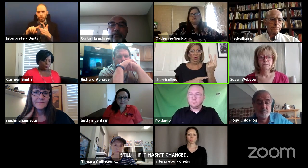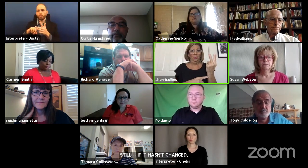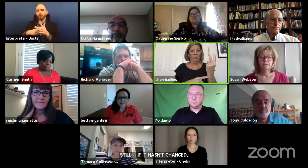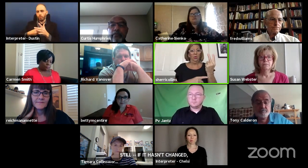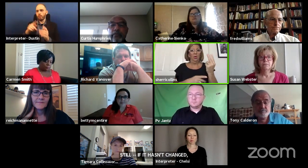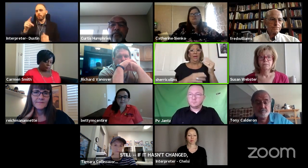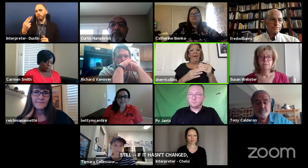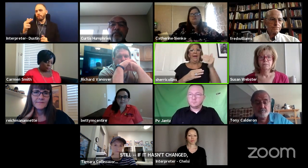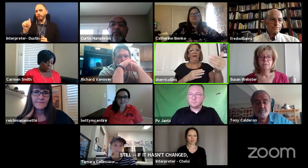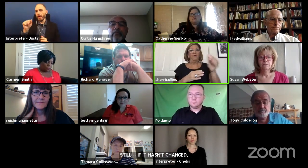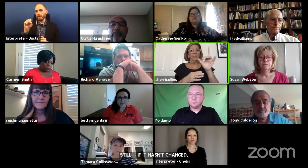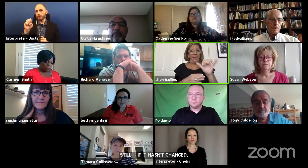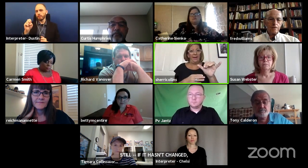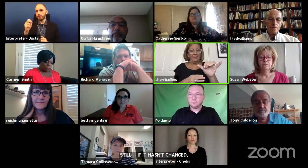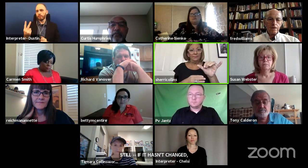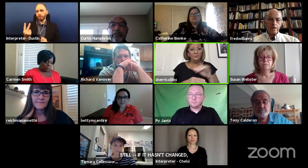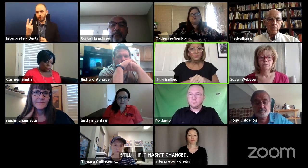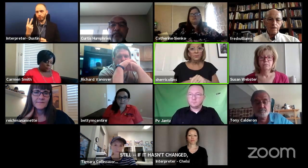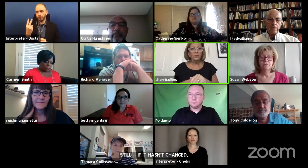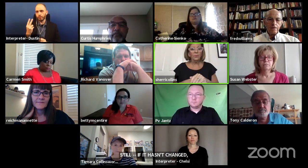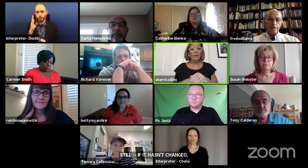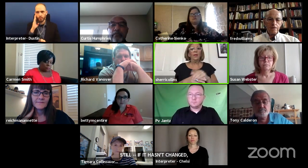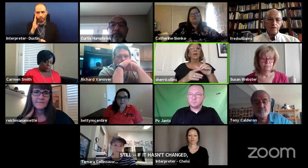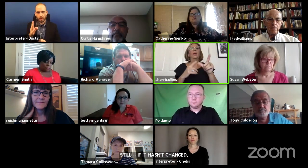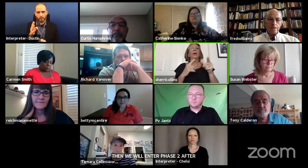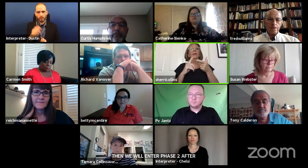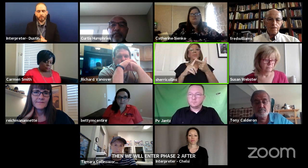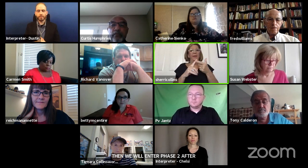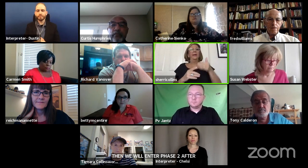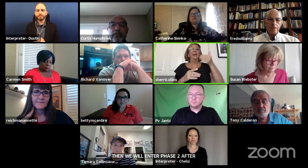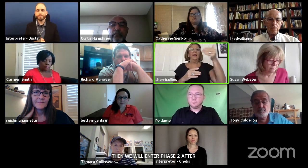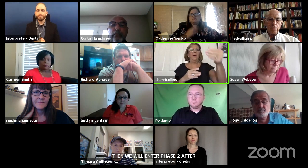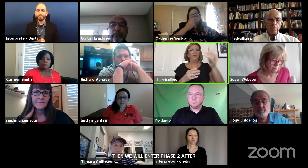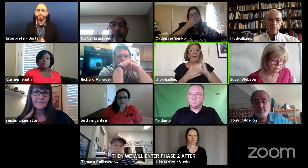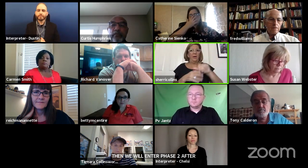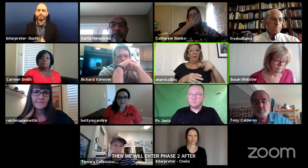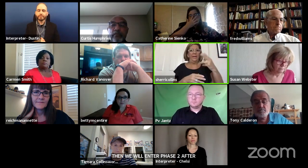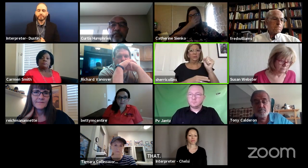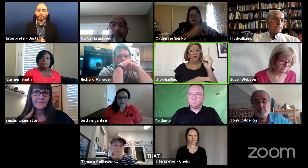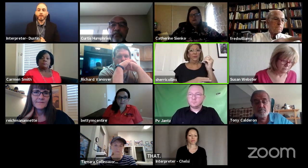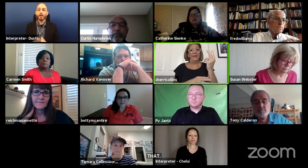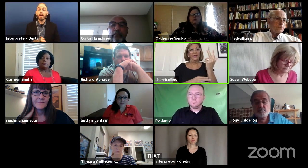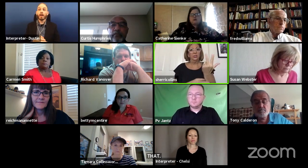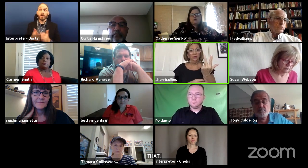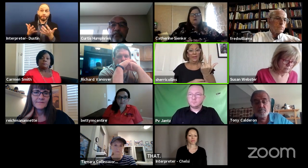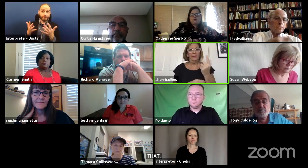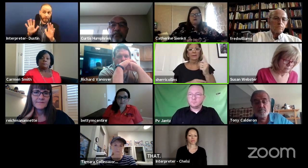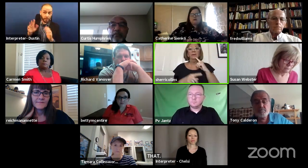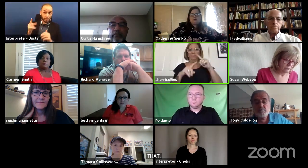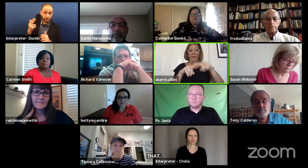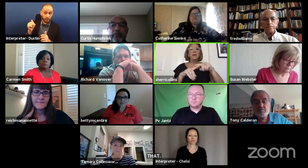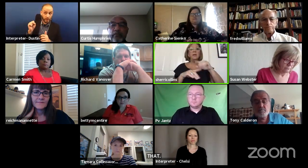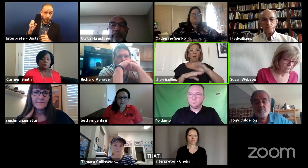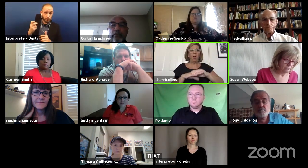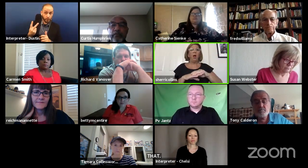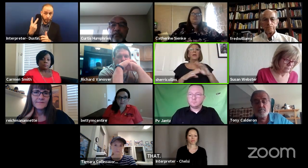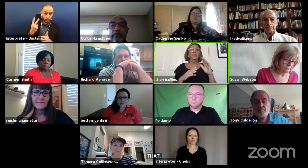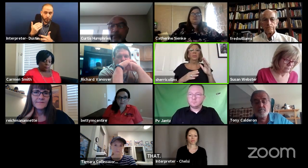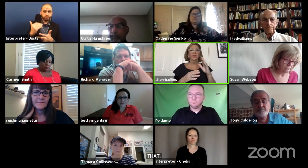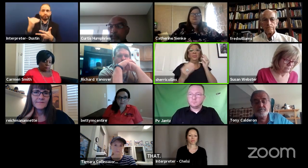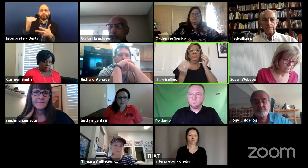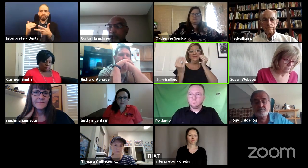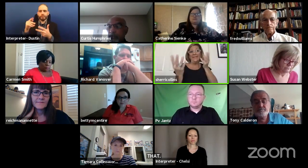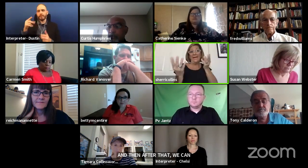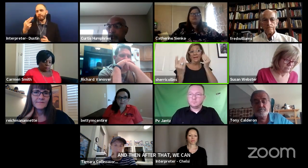2 after that. And then after that, we get into phase 3, depending